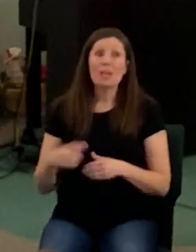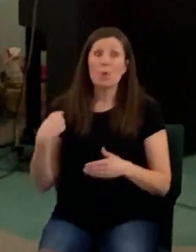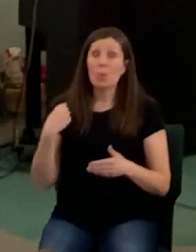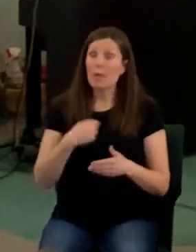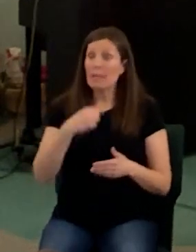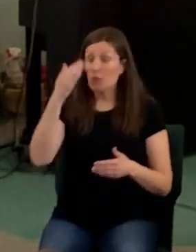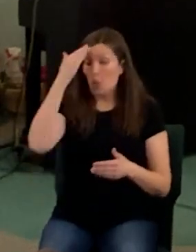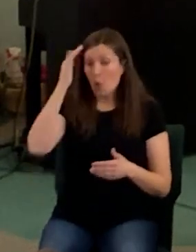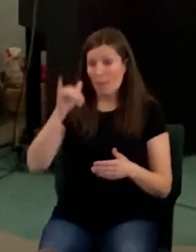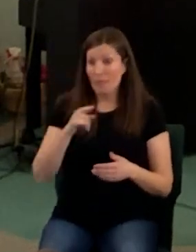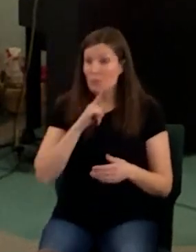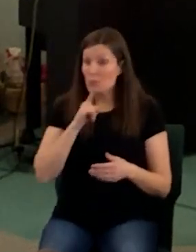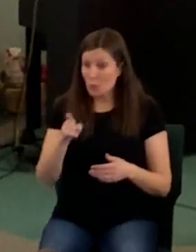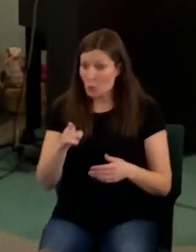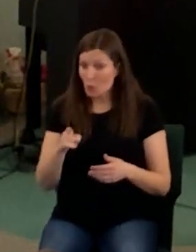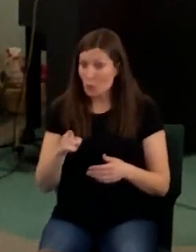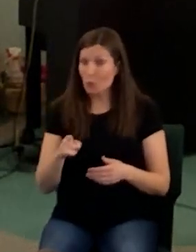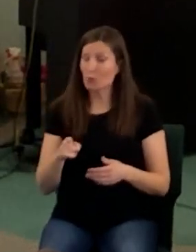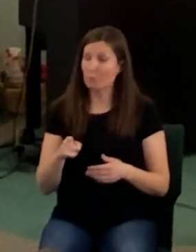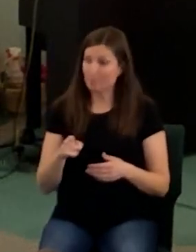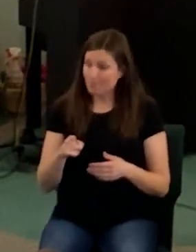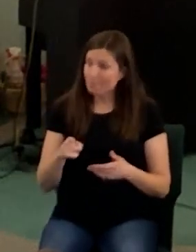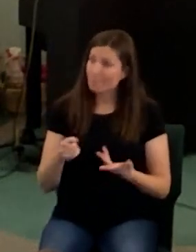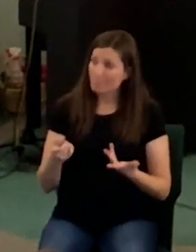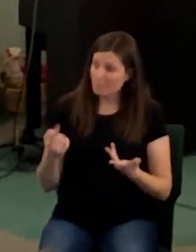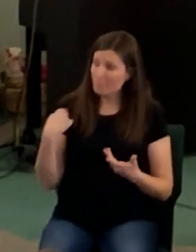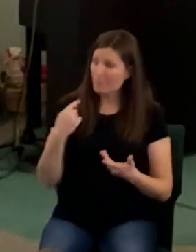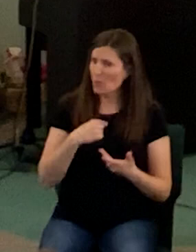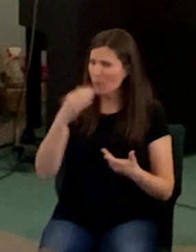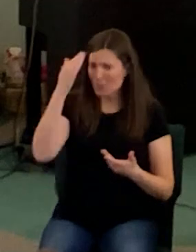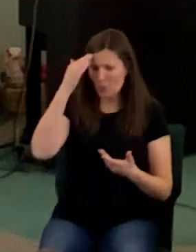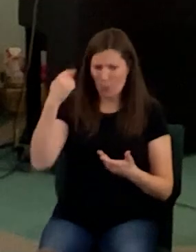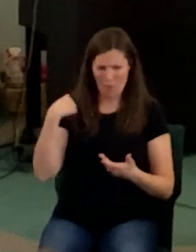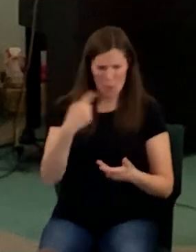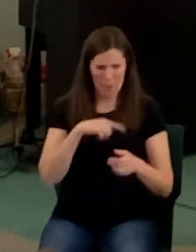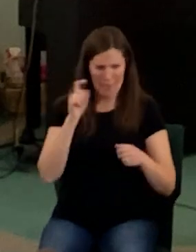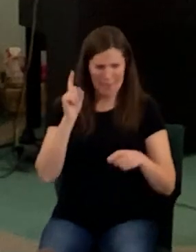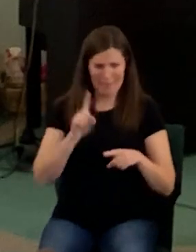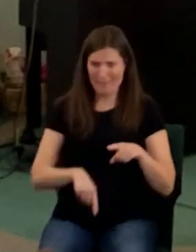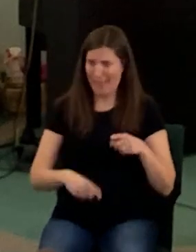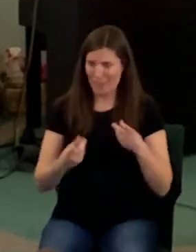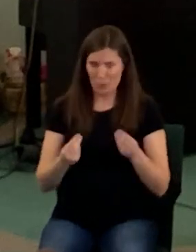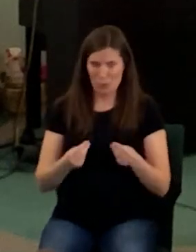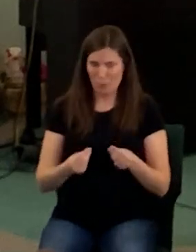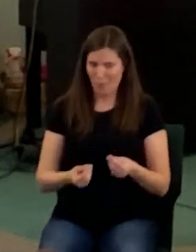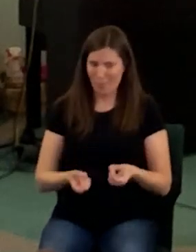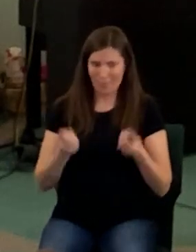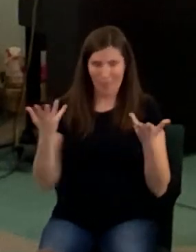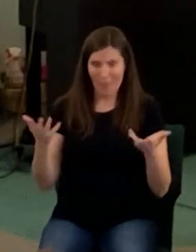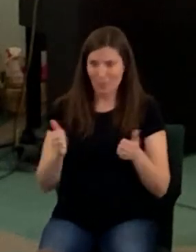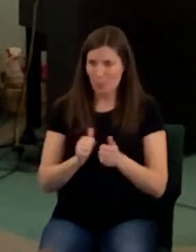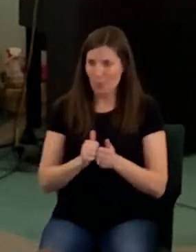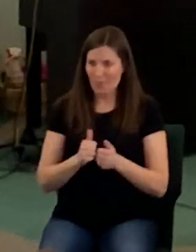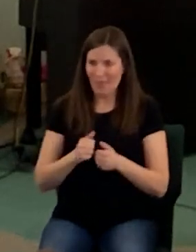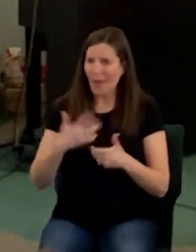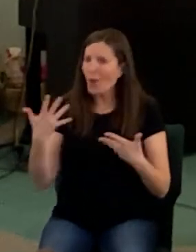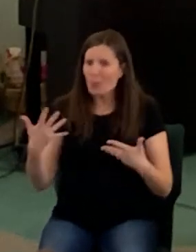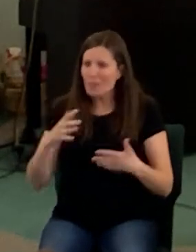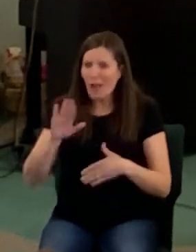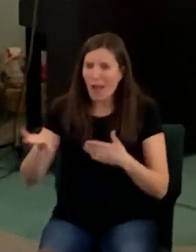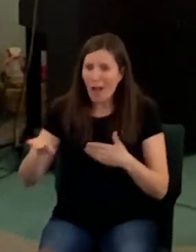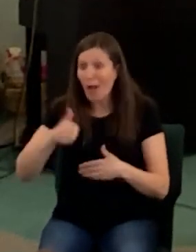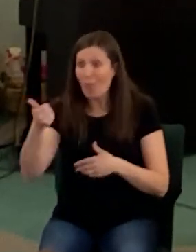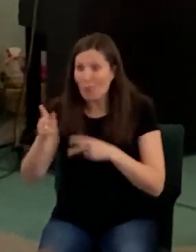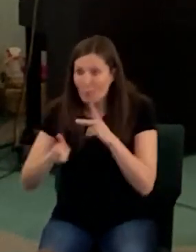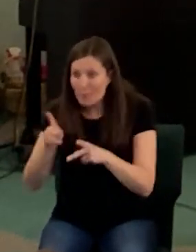As we hear that quote, as I see some of your heads nod a little bit, we know that we can't do much in life without others. That